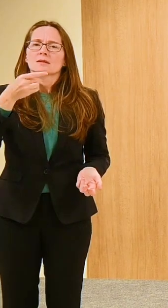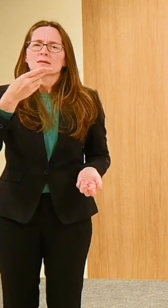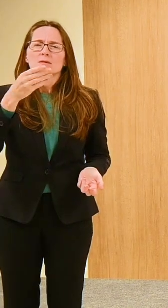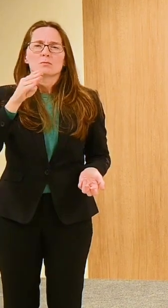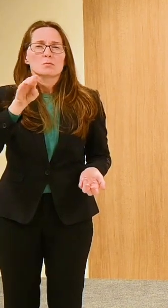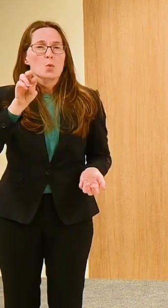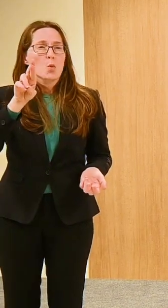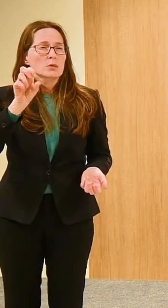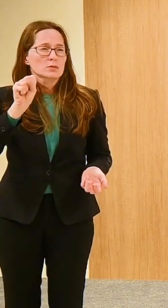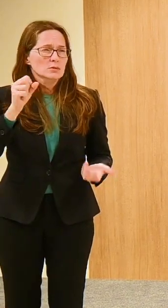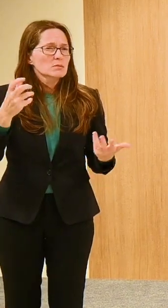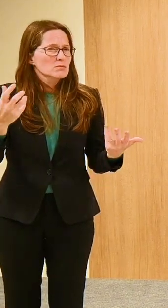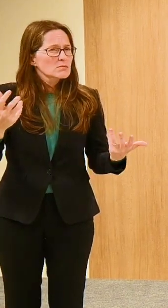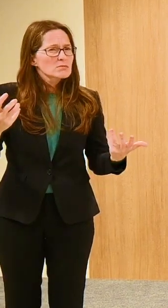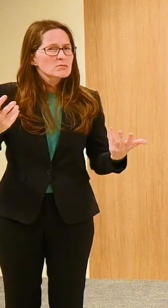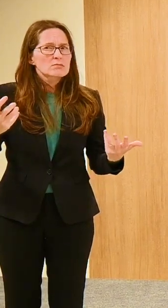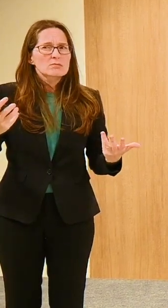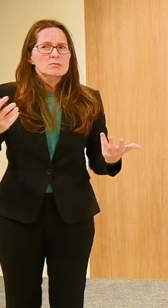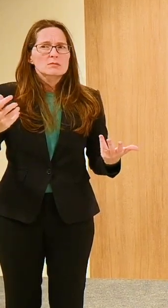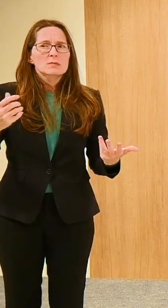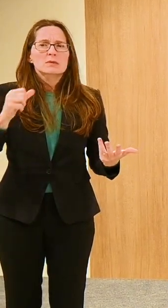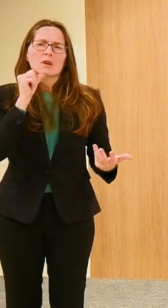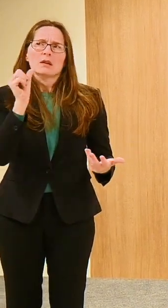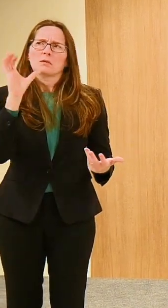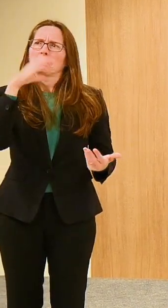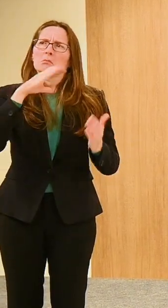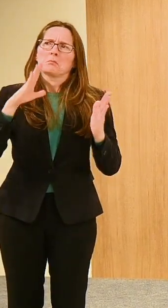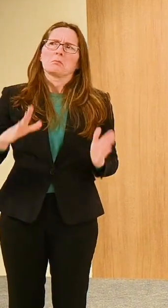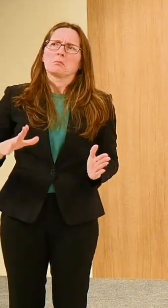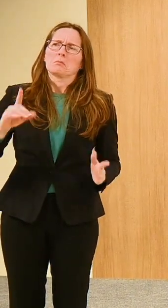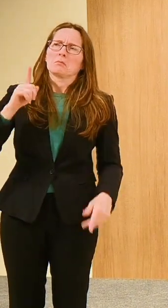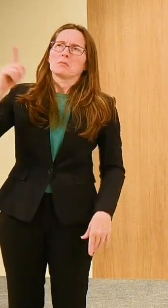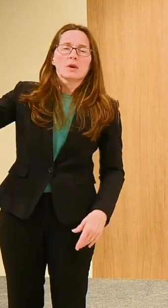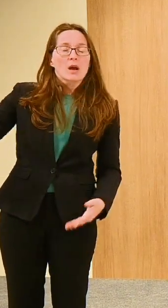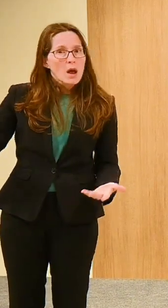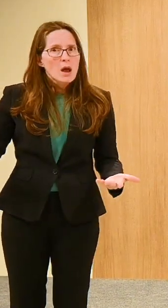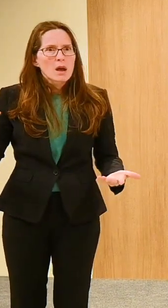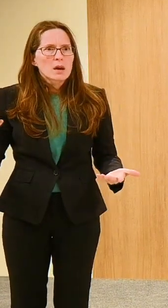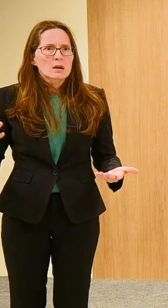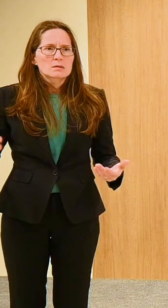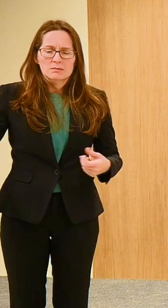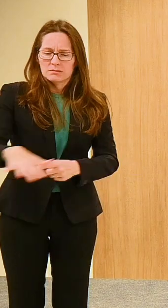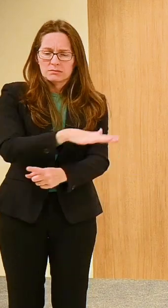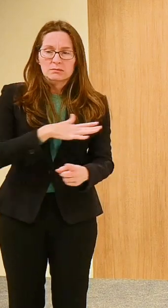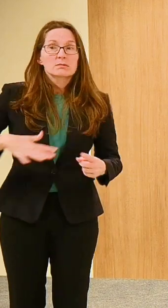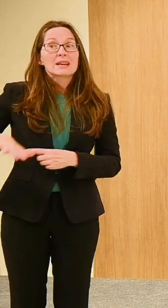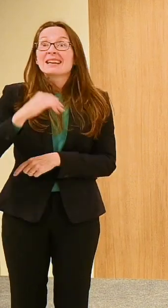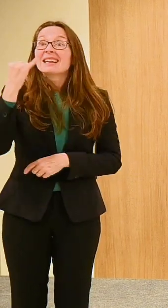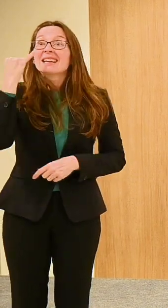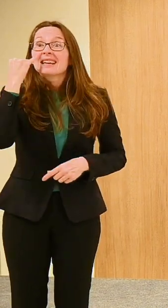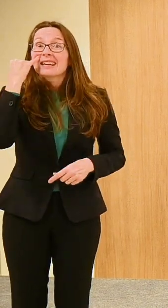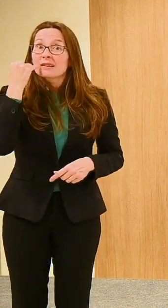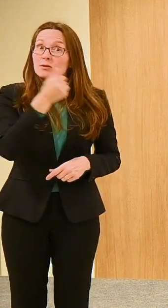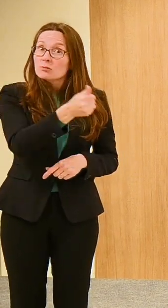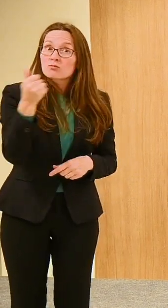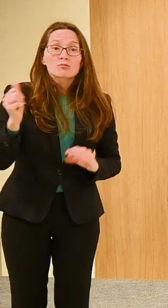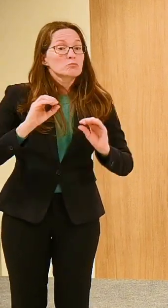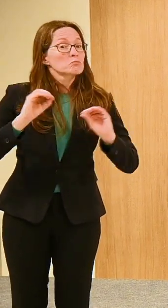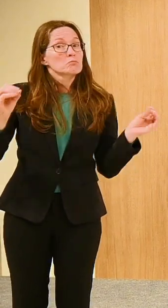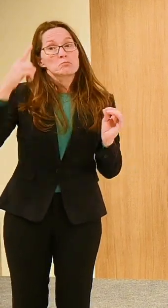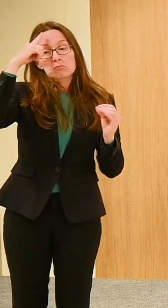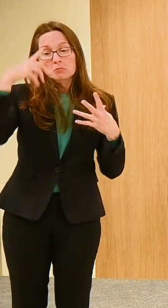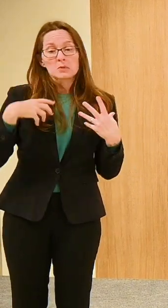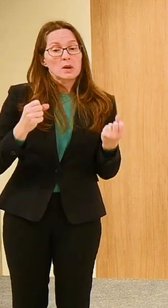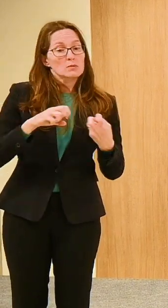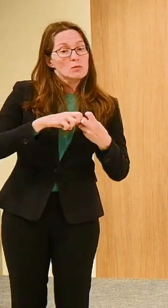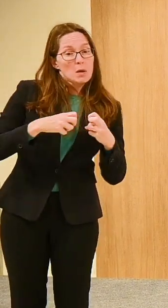every one of you in this room knows somebody. If you don't have a problem yourself, you know somebody who has a behavioral health problem.